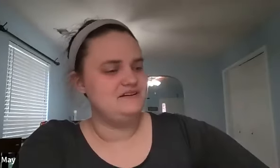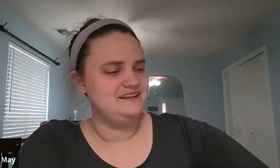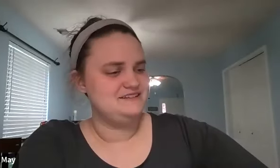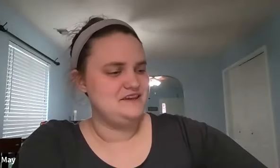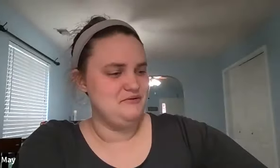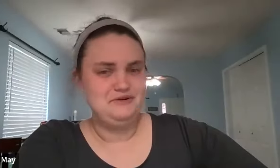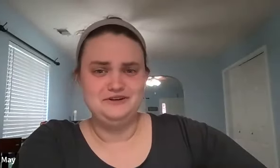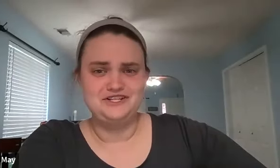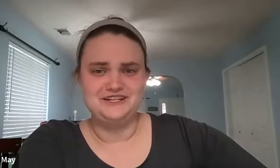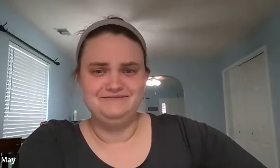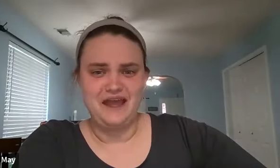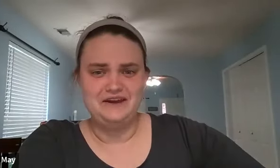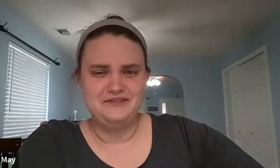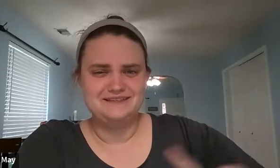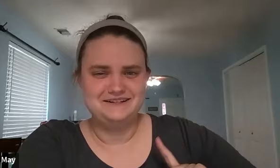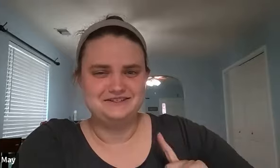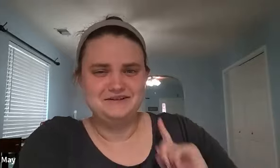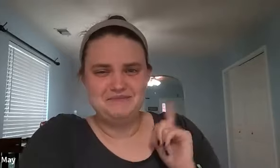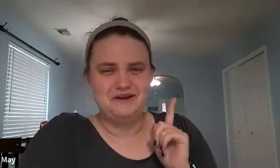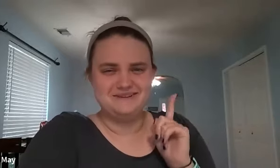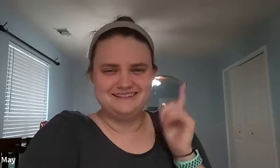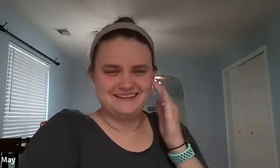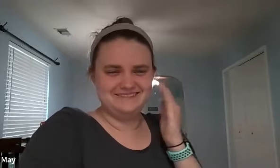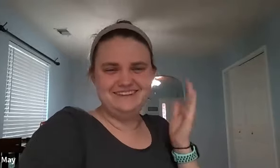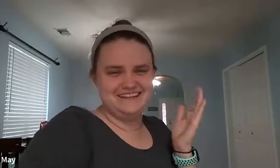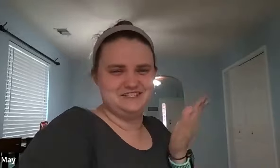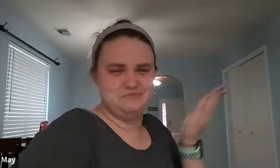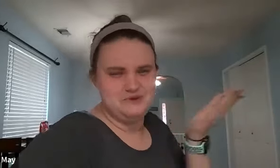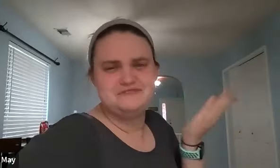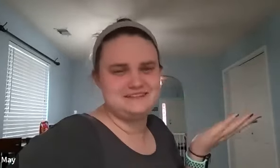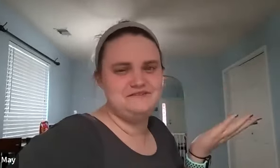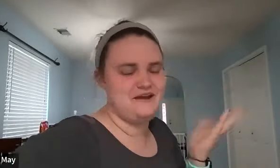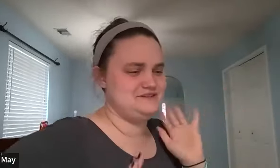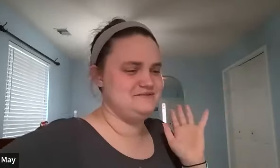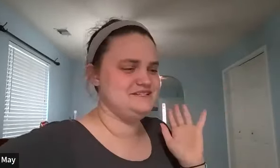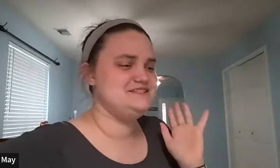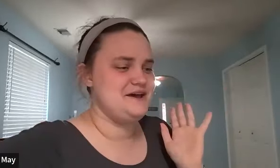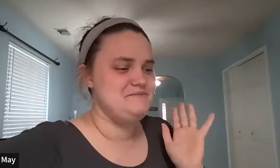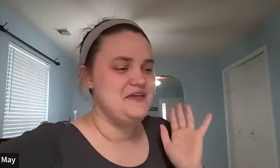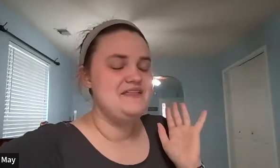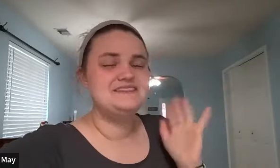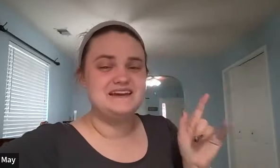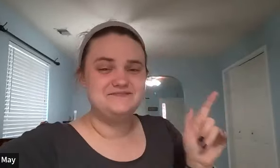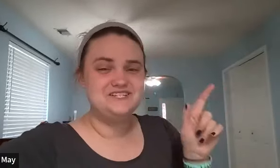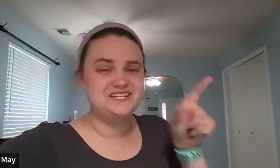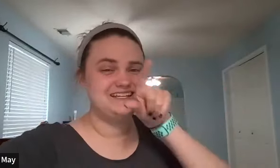right. So we'll go to chicken. I know that's not a dessert. I promise I do. It just moved itself down for some reason. So the sign for chicken